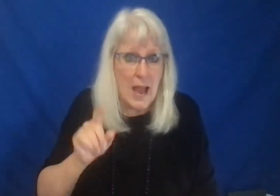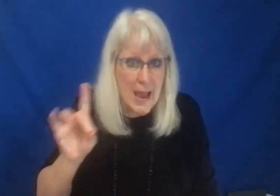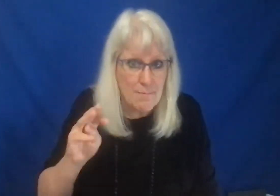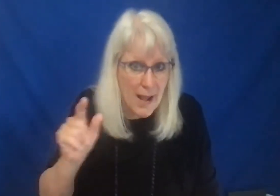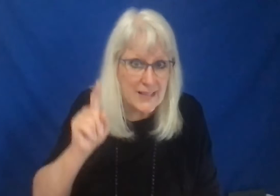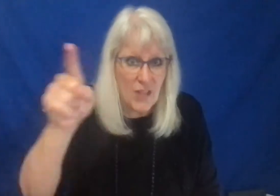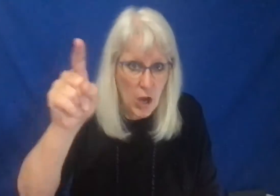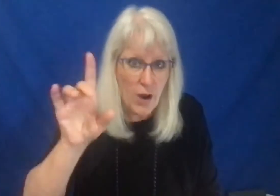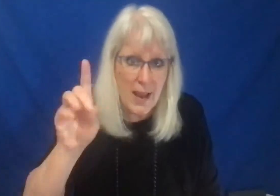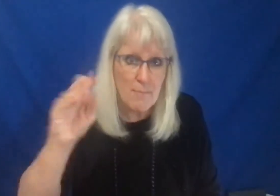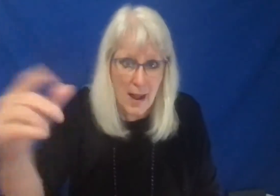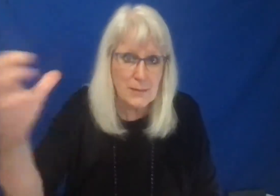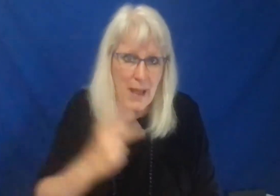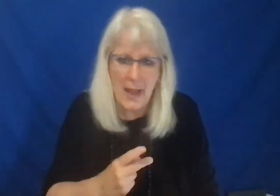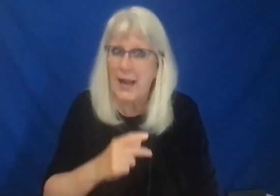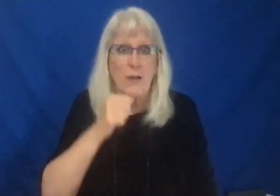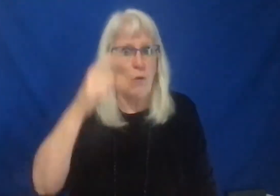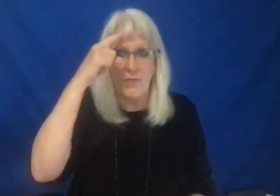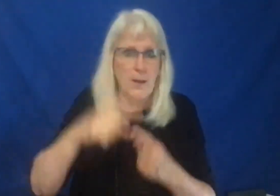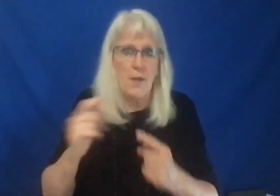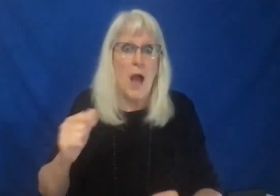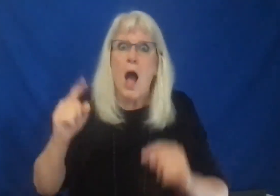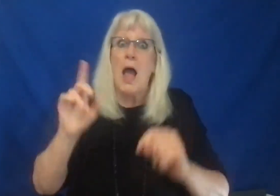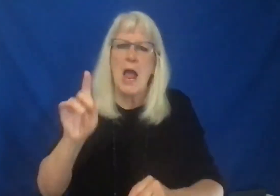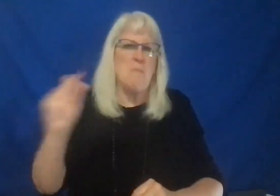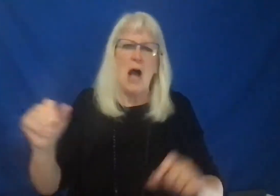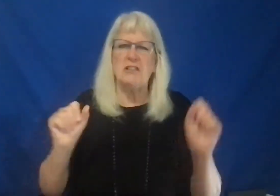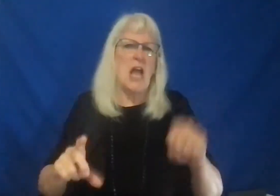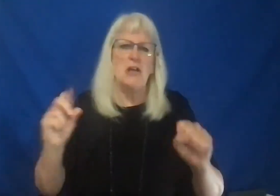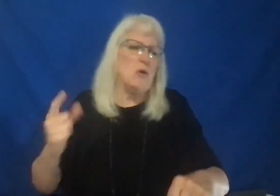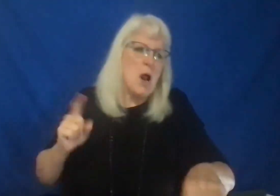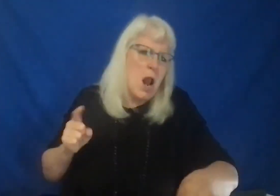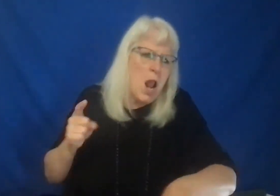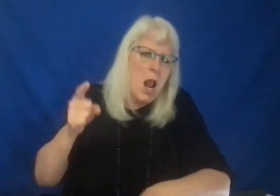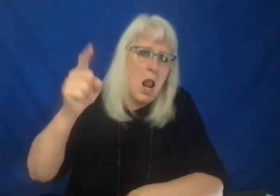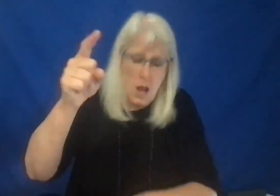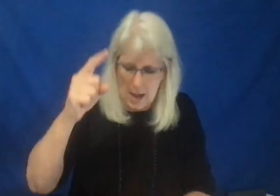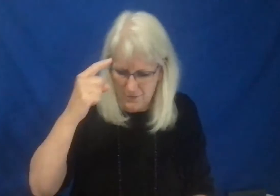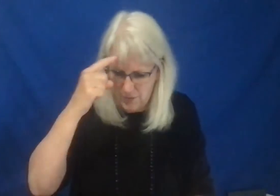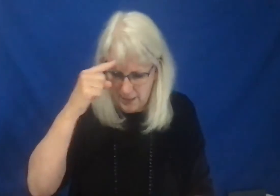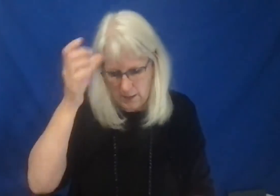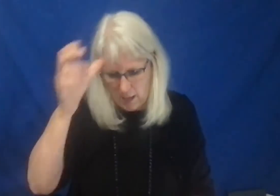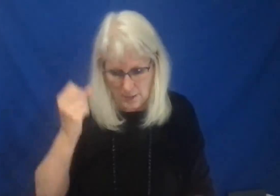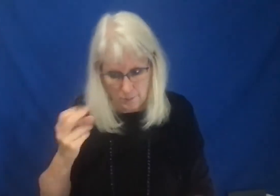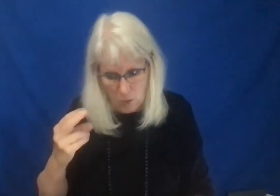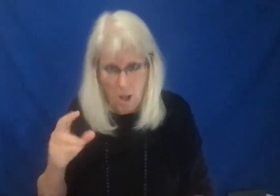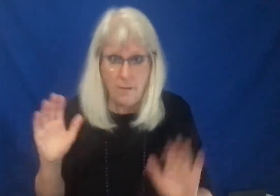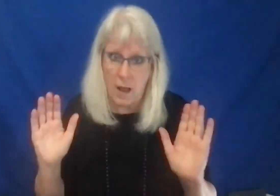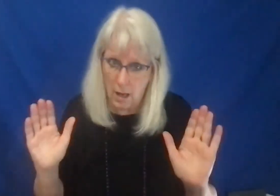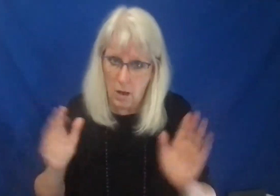I totally disregard that. And I have to think, Ashley, concept 12, prudent energetic reserve,